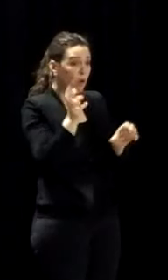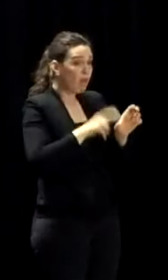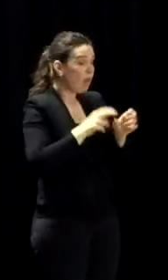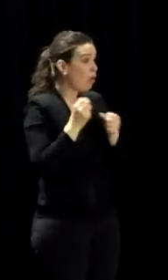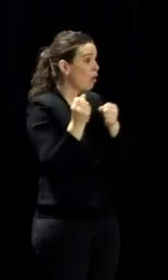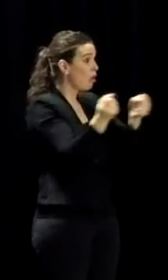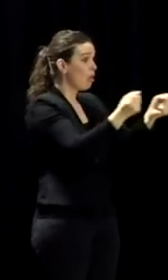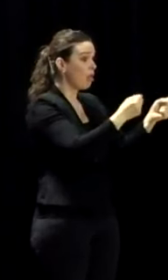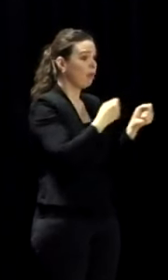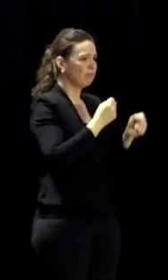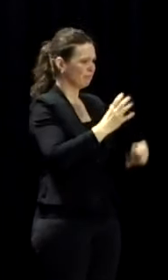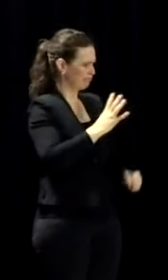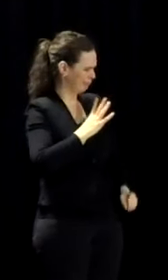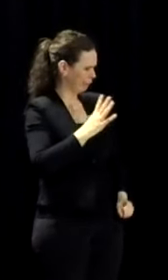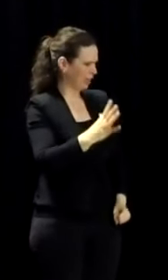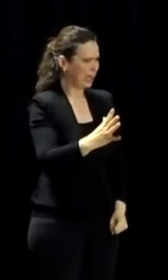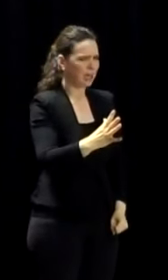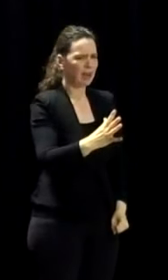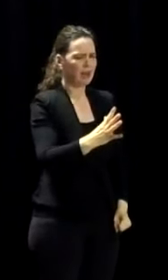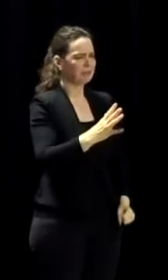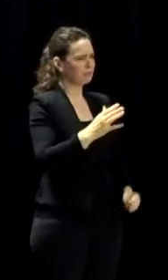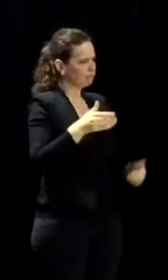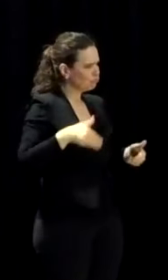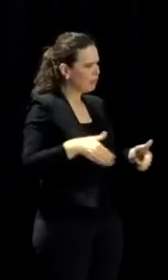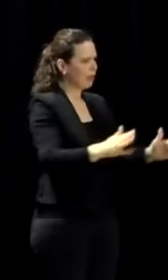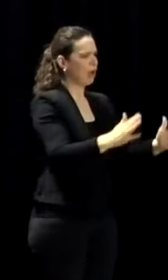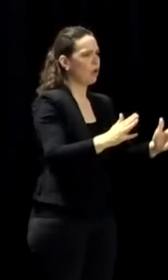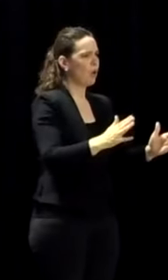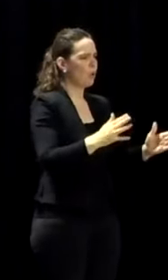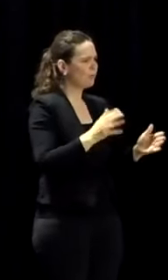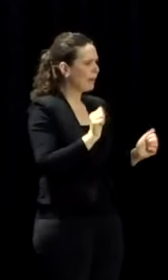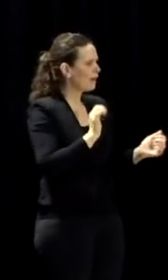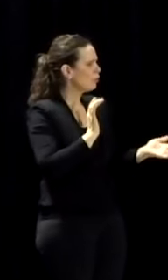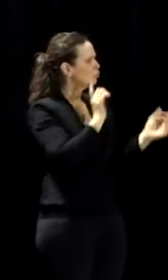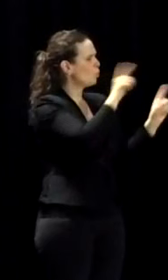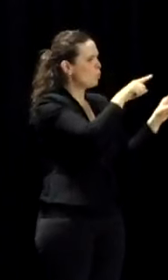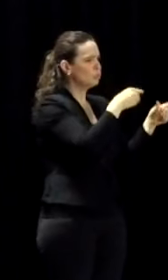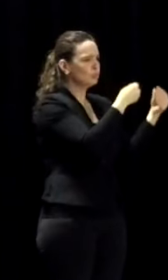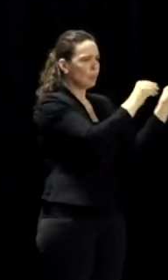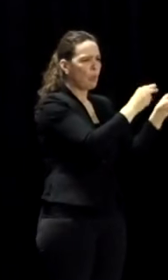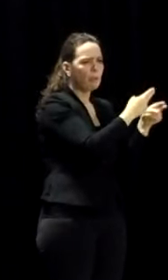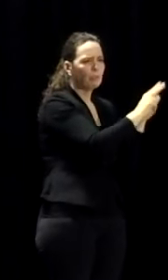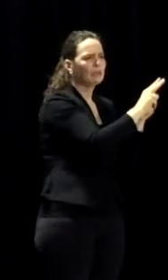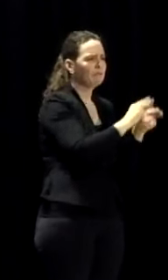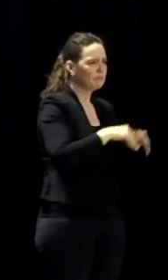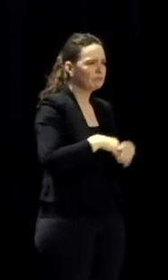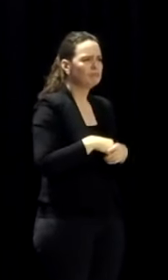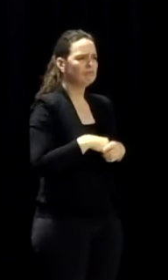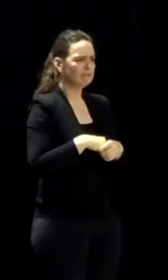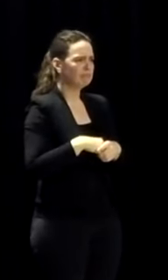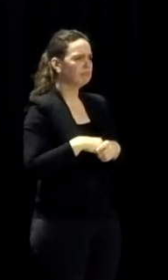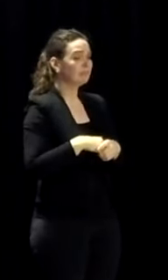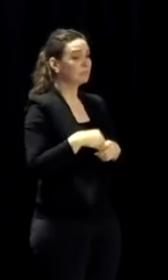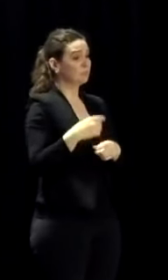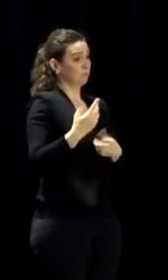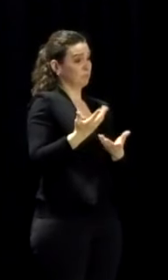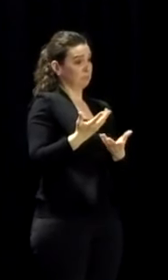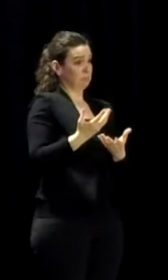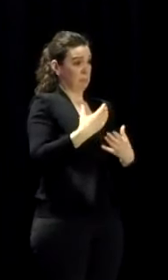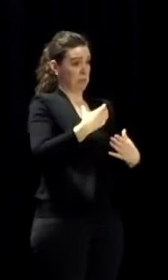County. As far as the question about complaints relative to people